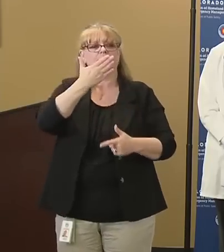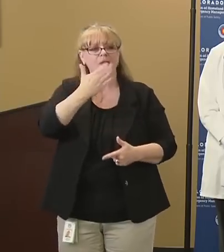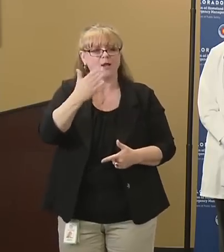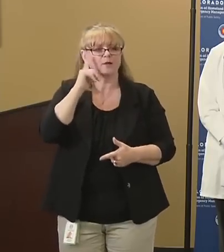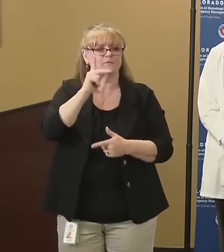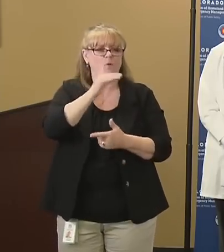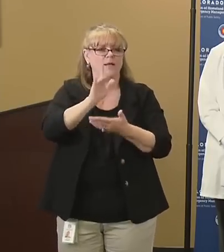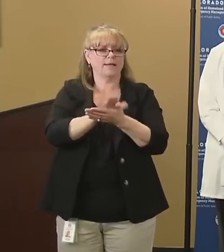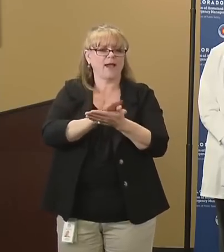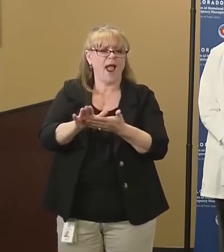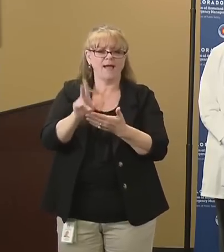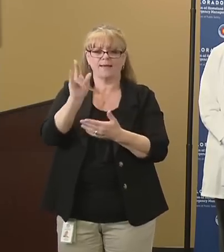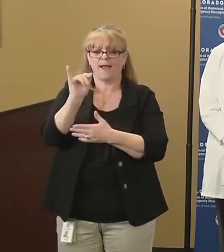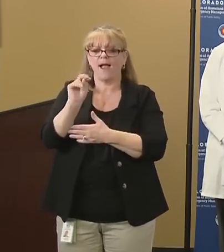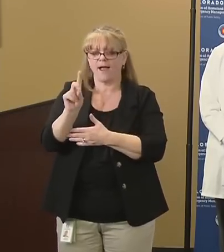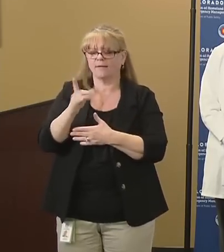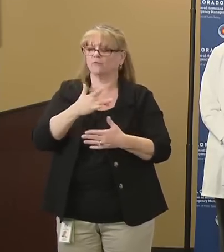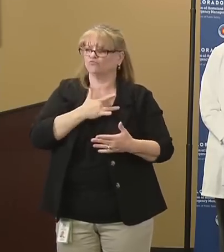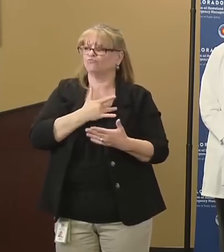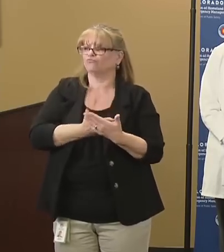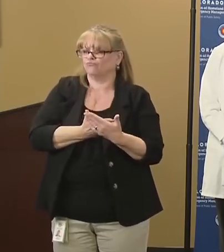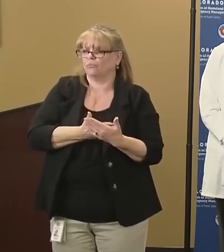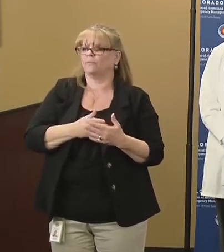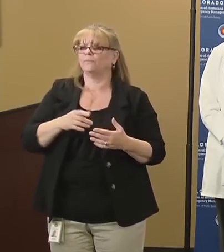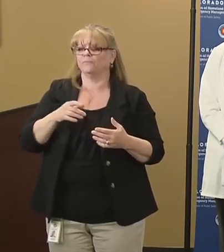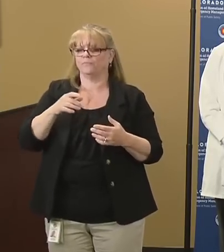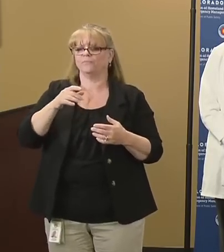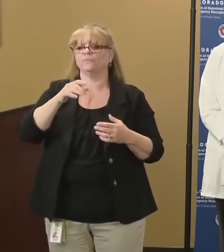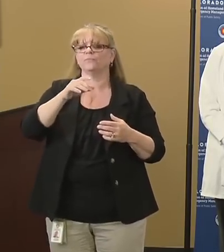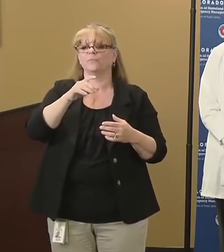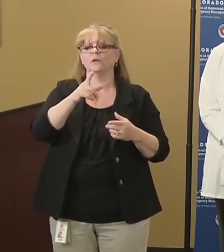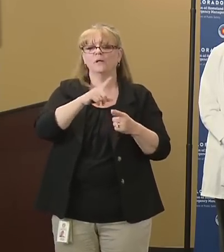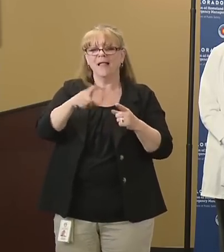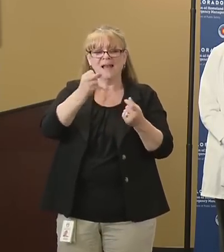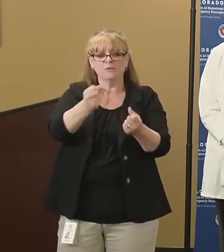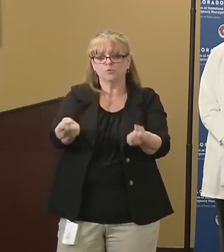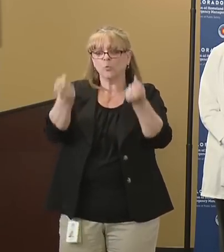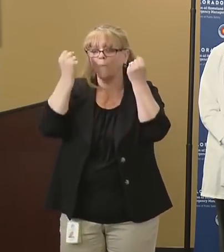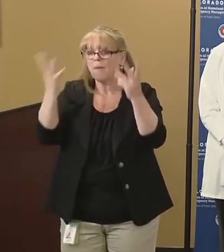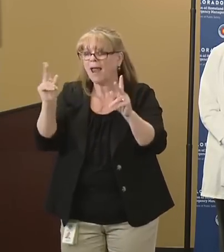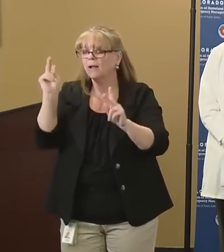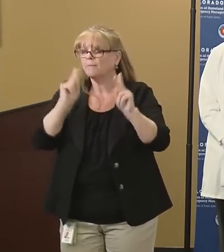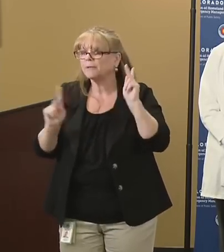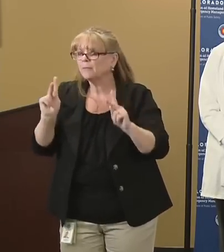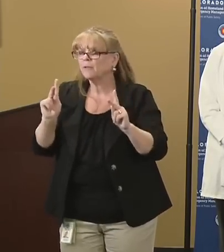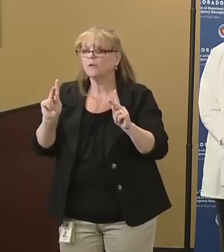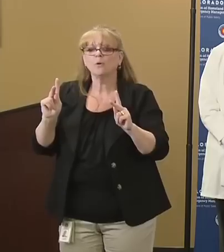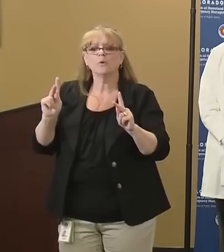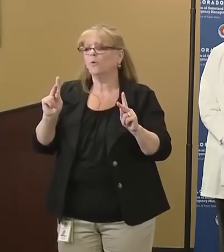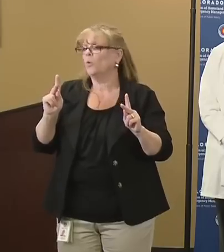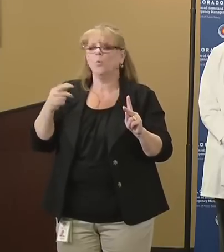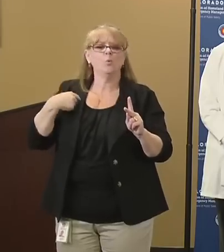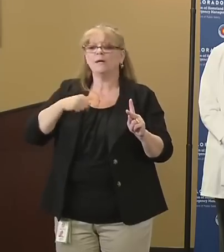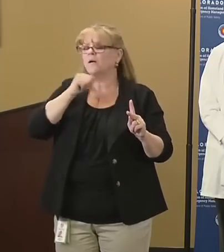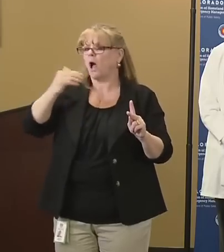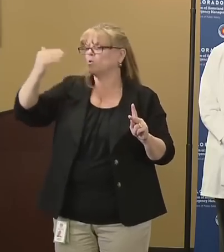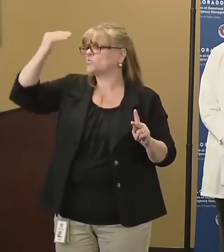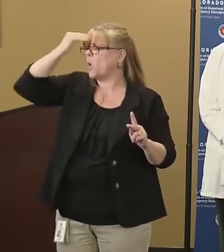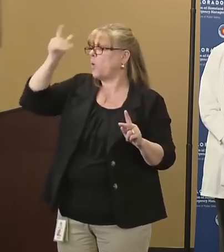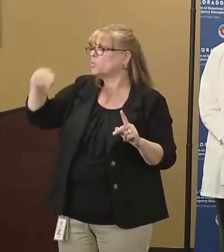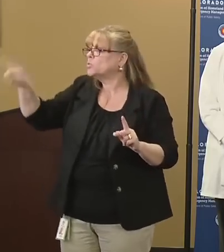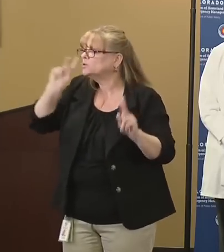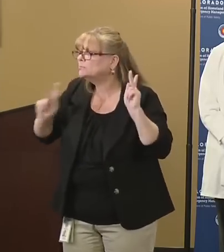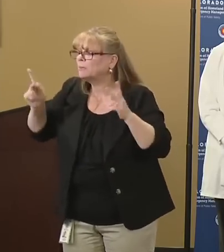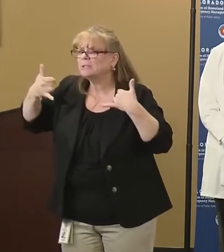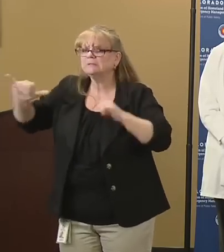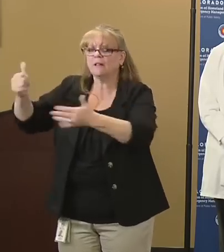by news and others, and the countless acts of kindness that aren't even being talked about. The fact that you are calling your 76-year-old neighbor